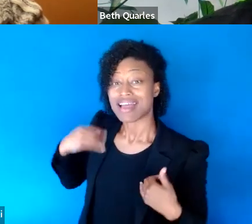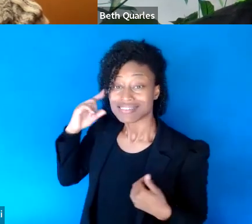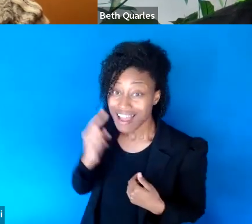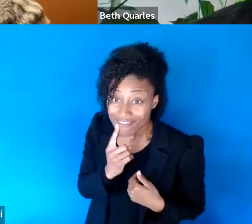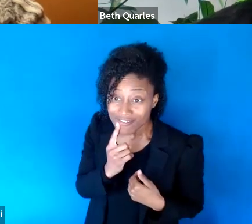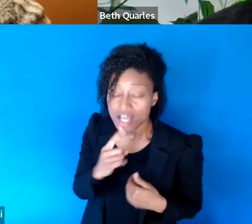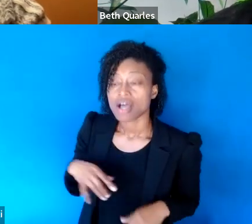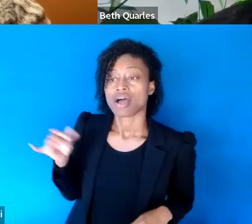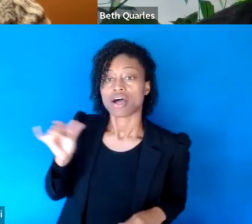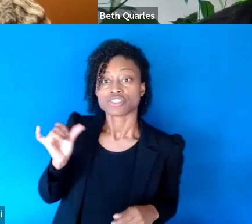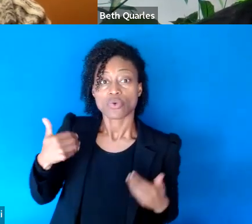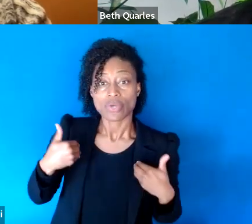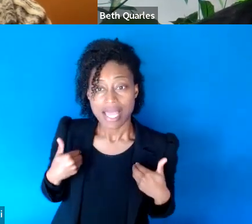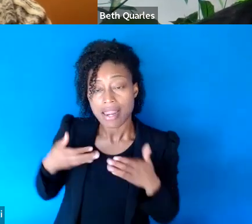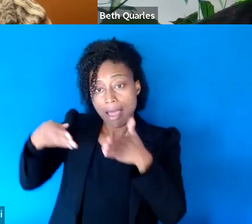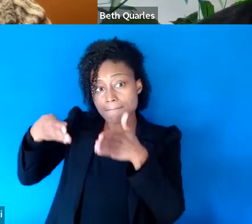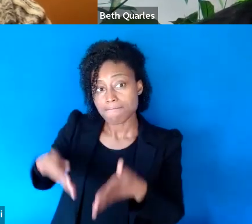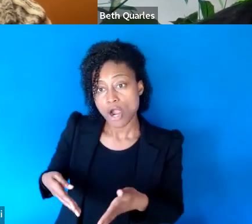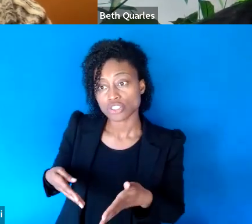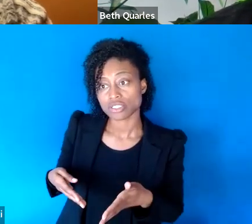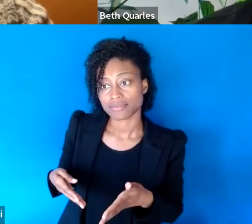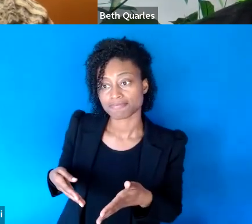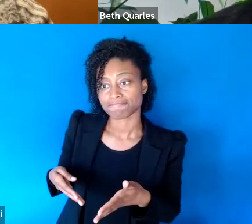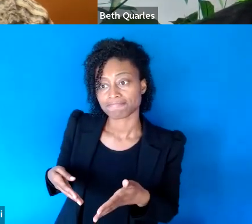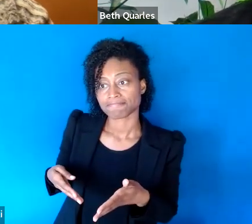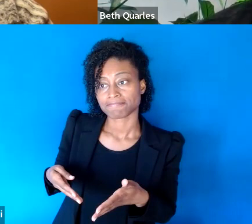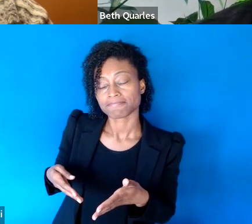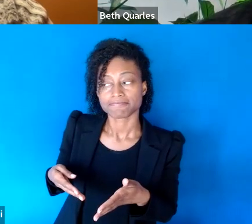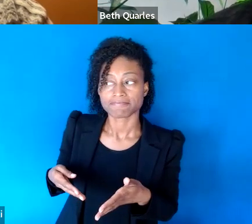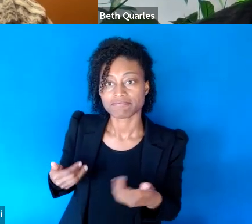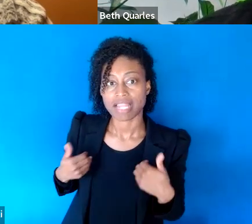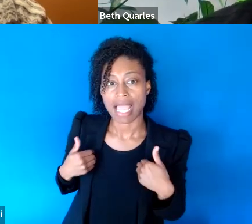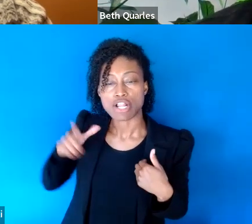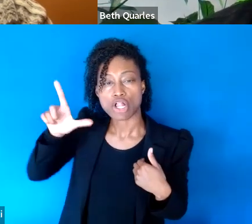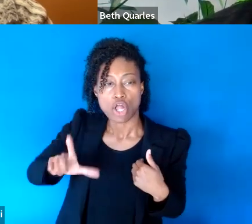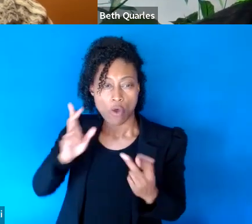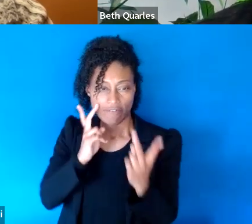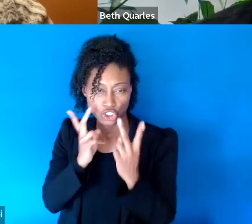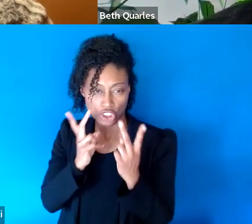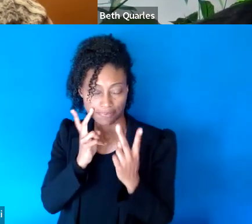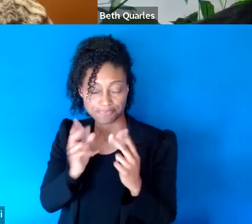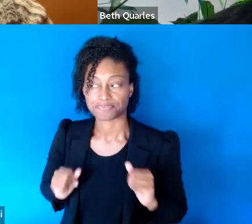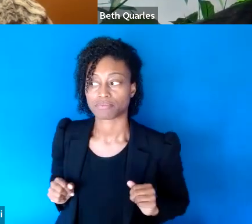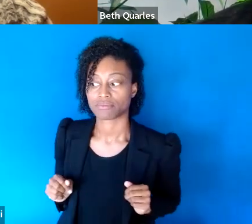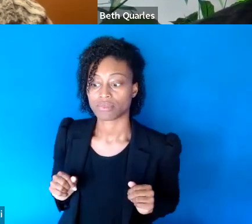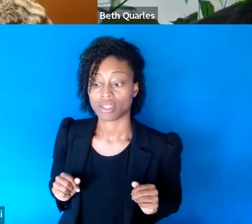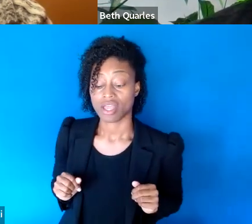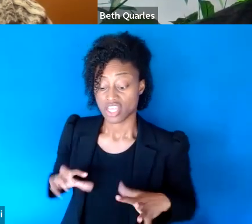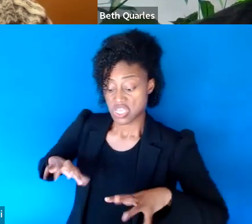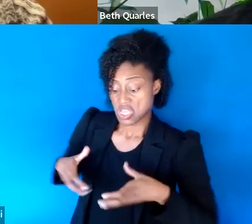we had a person that had low vision. So we all got